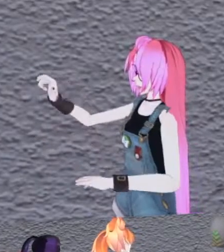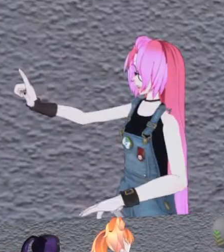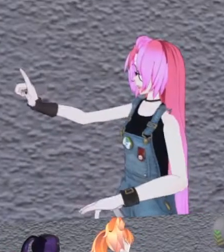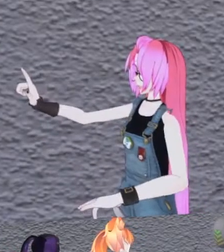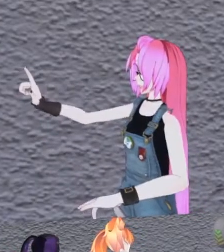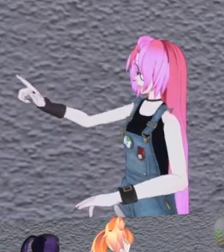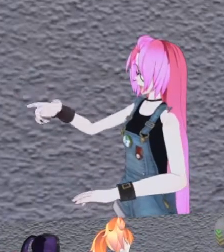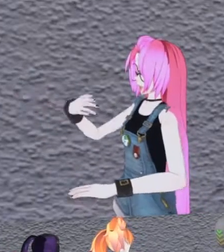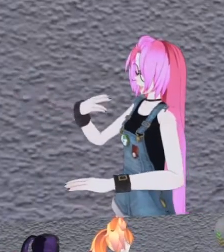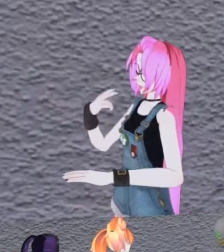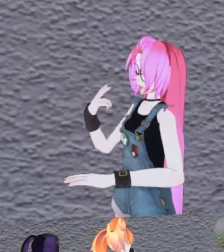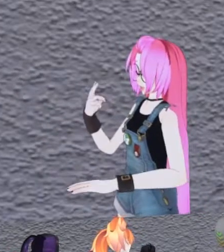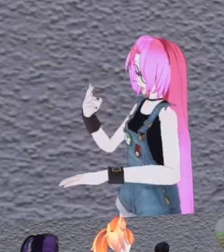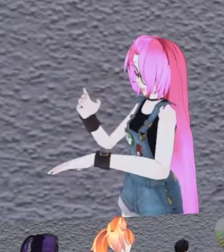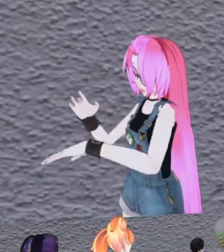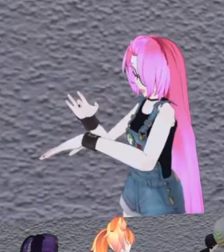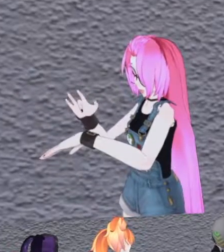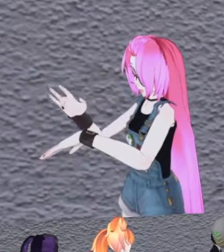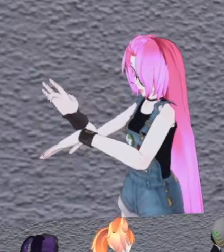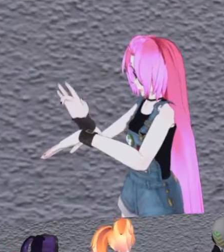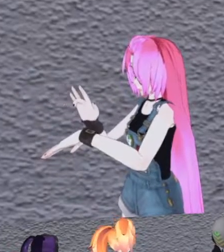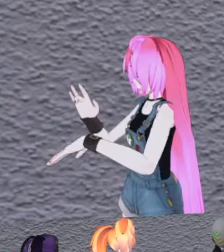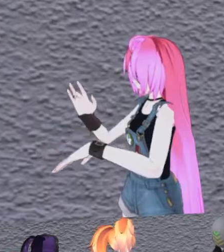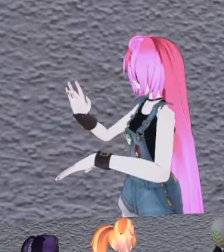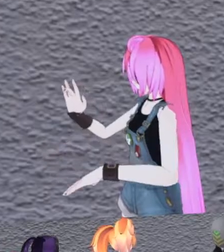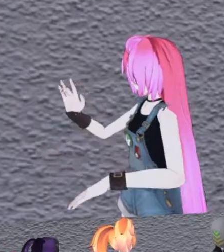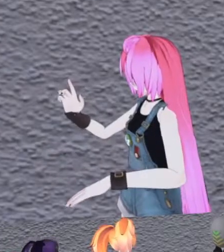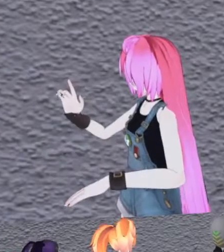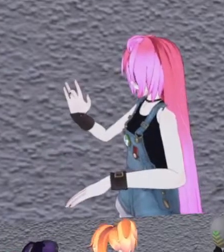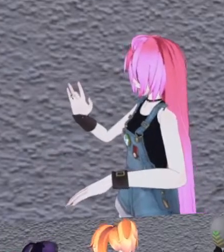Metal. I've seen. Oh, you use.